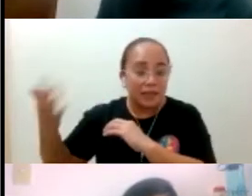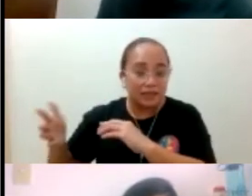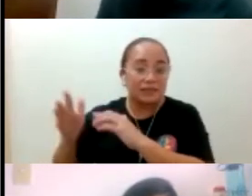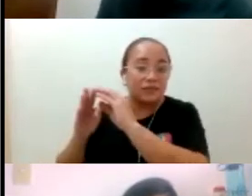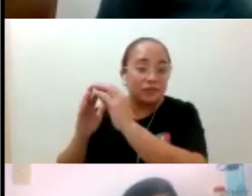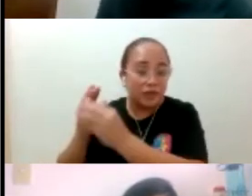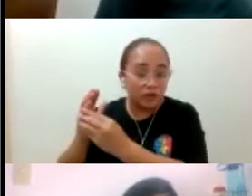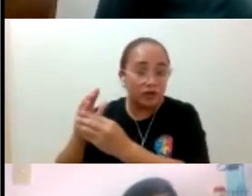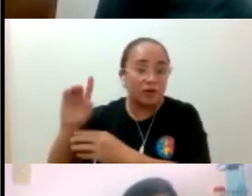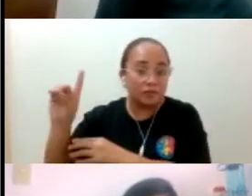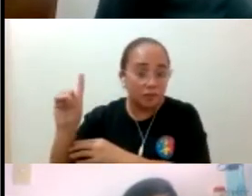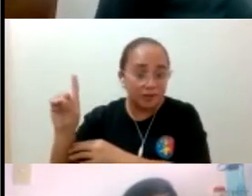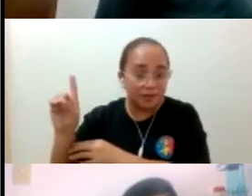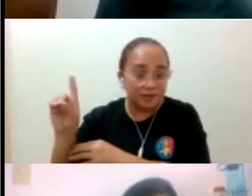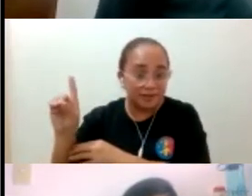hand.